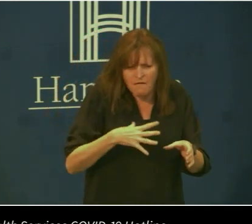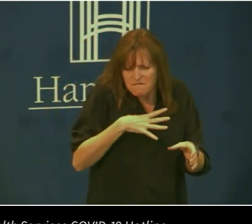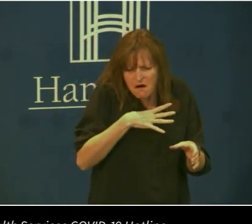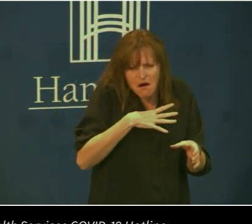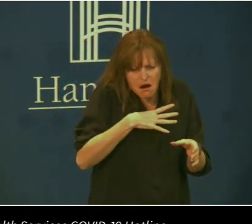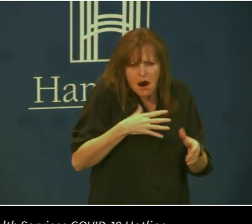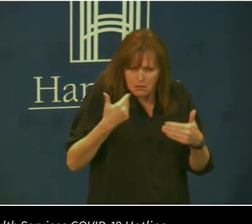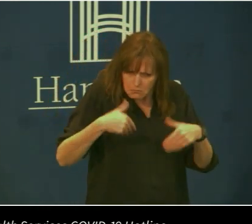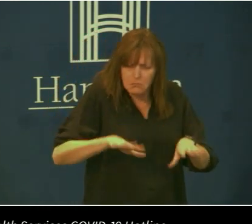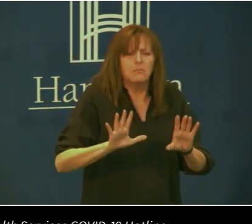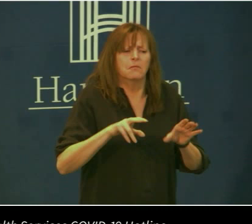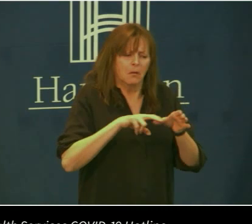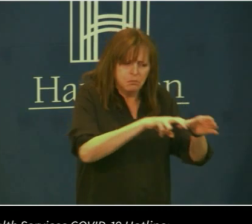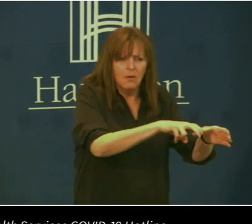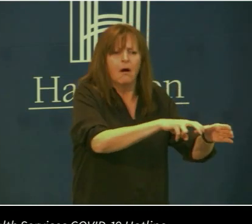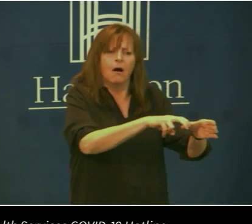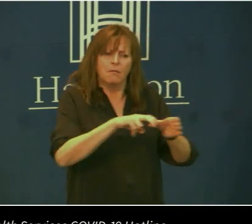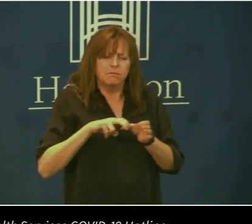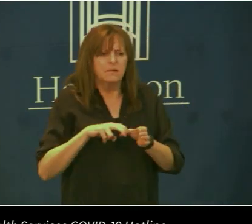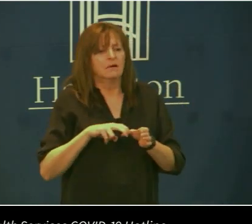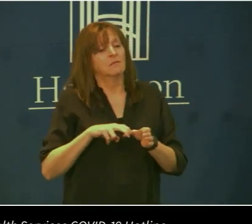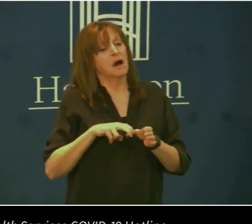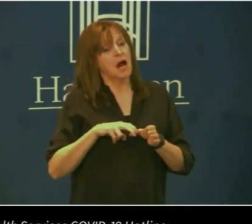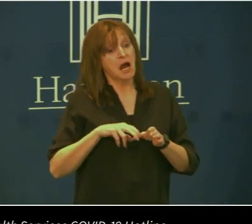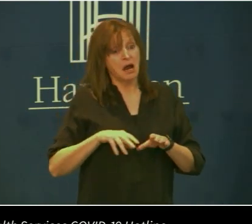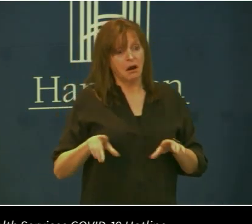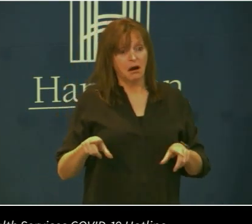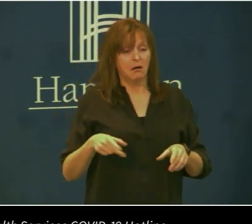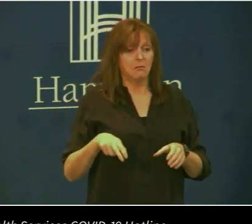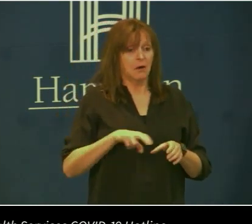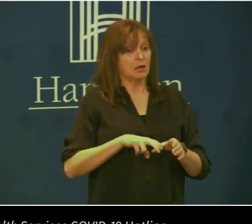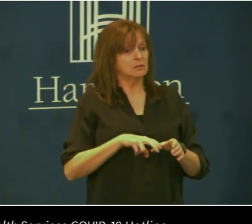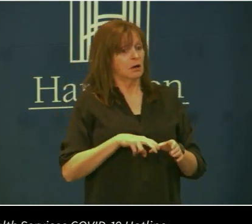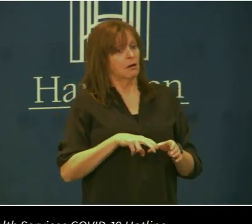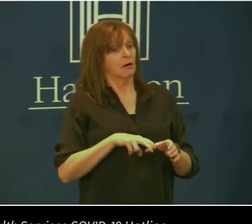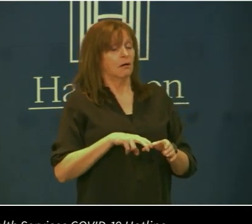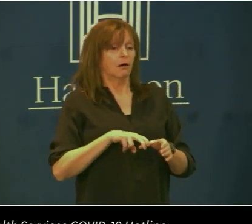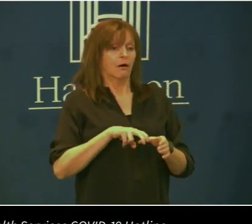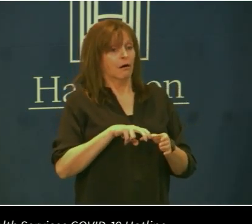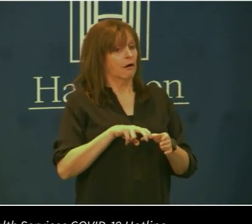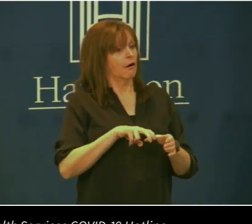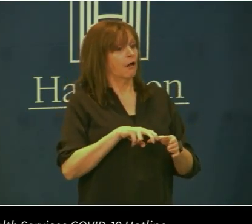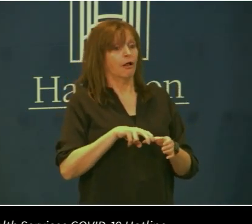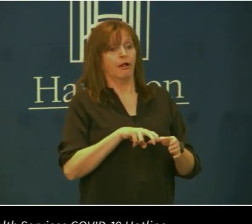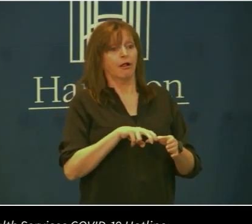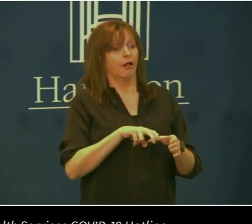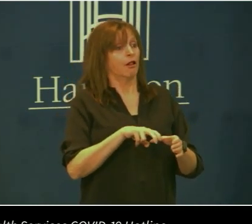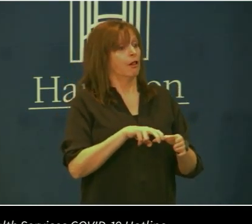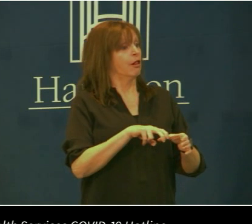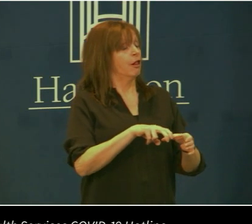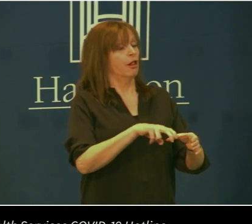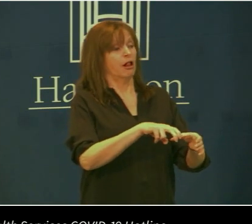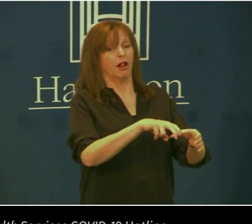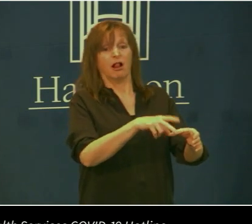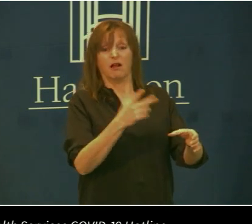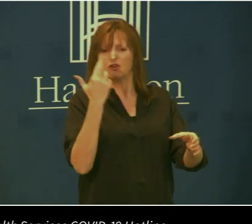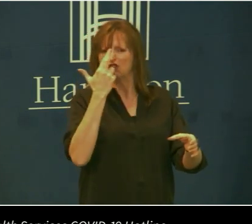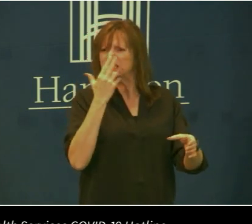lot of people if you get on the bus and stay on the bus for no reason at all, and you're potentially infecting yourself as